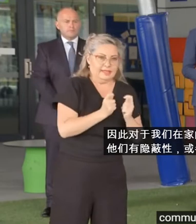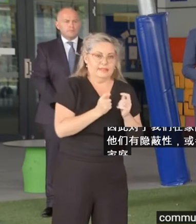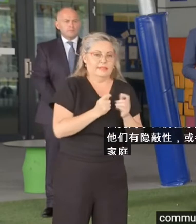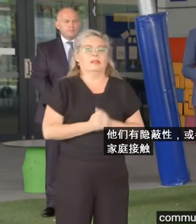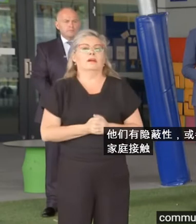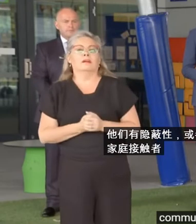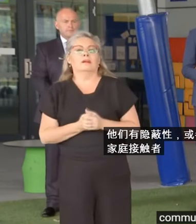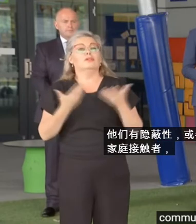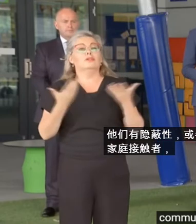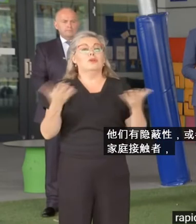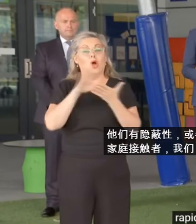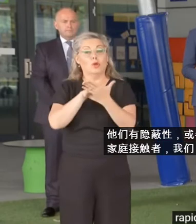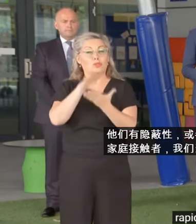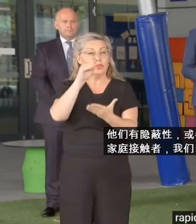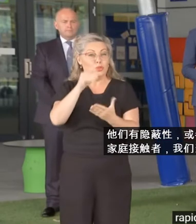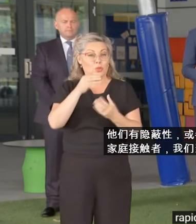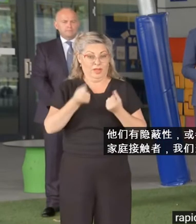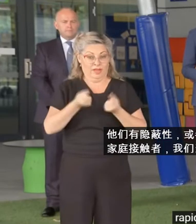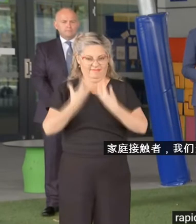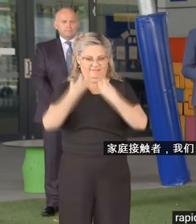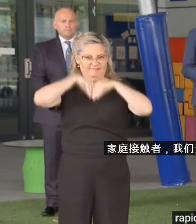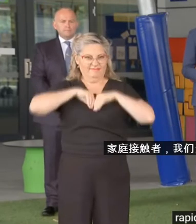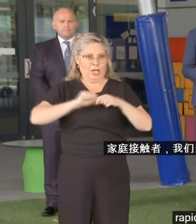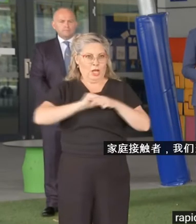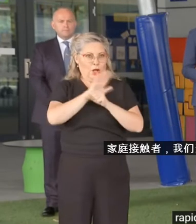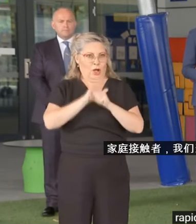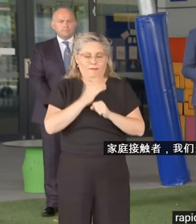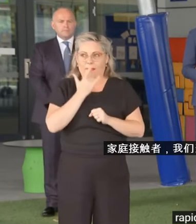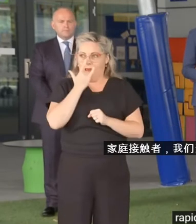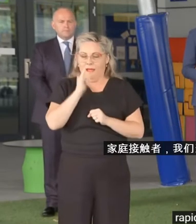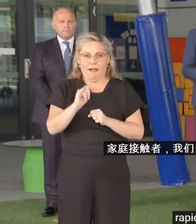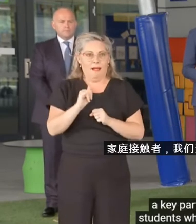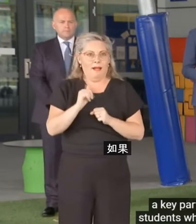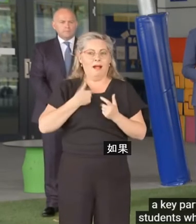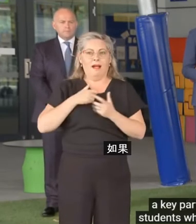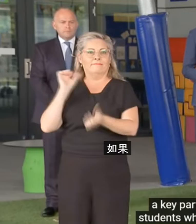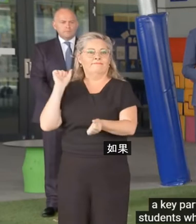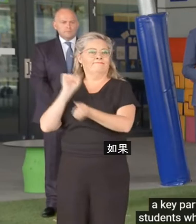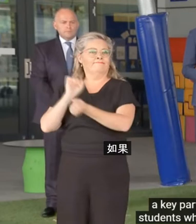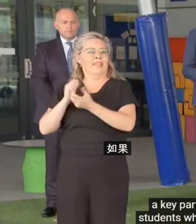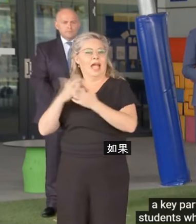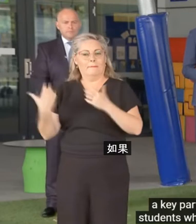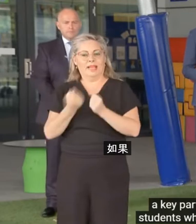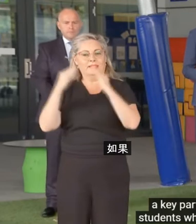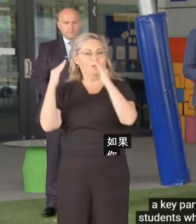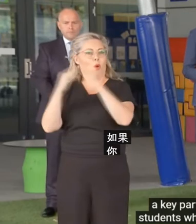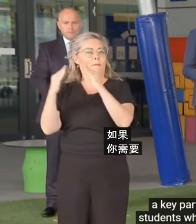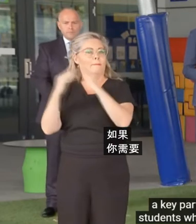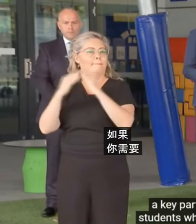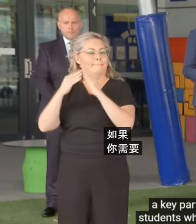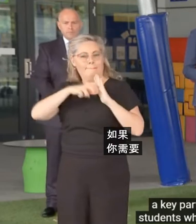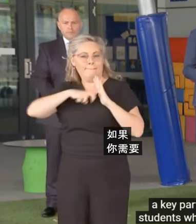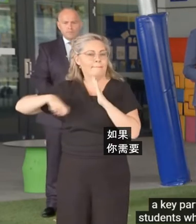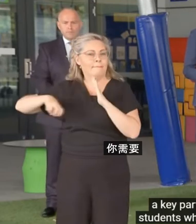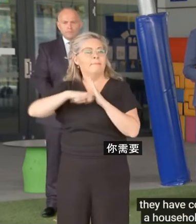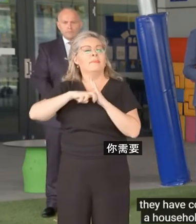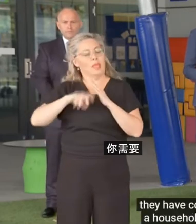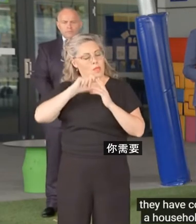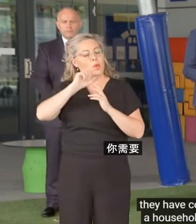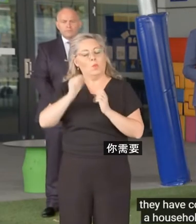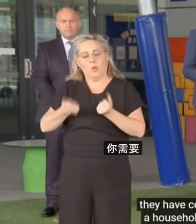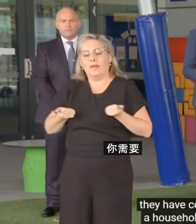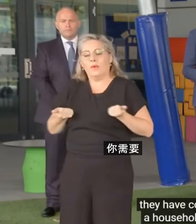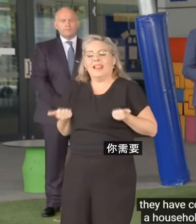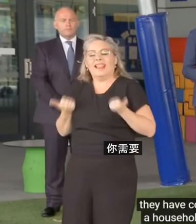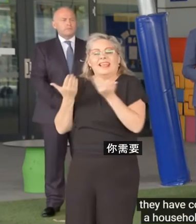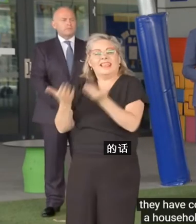or they might be a household contact, we will of course have a lot of material available to support you learning from home for that week if you need to. I guess